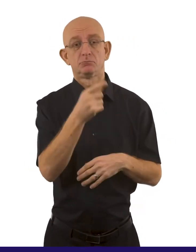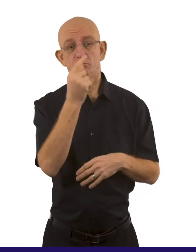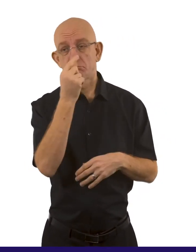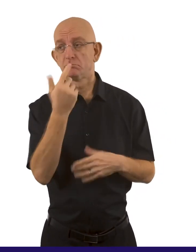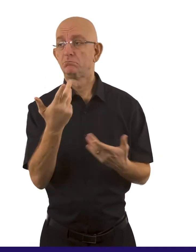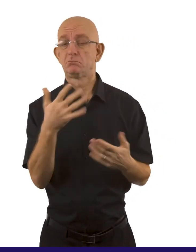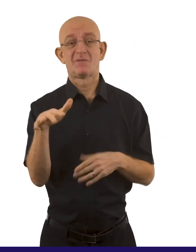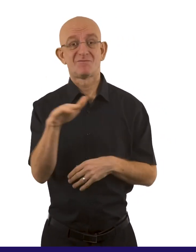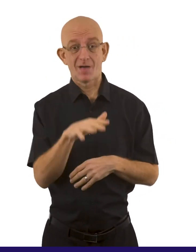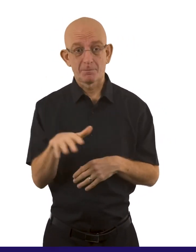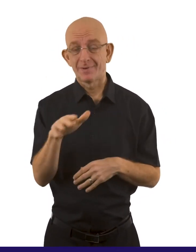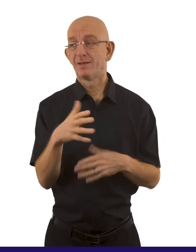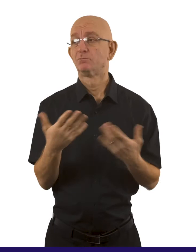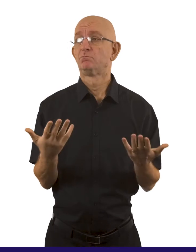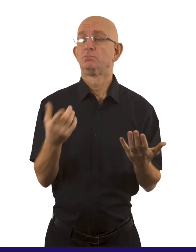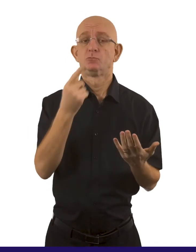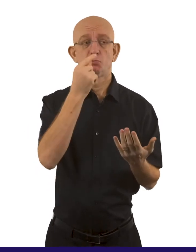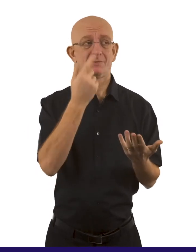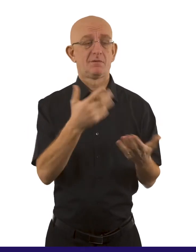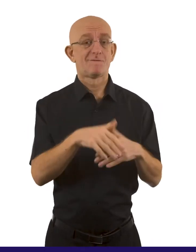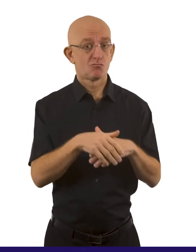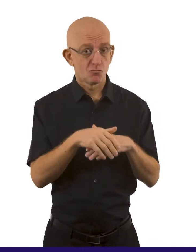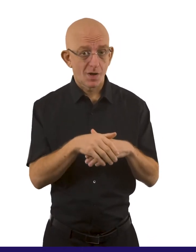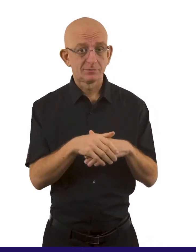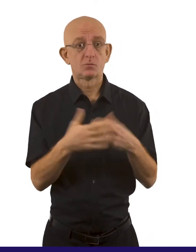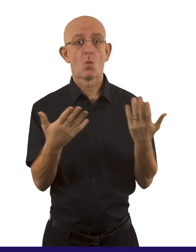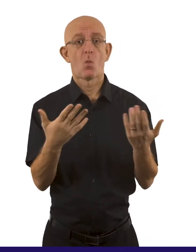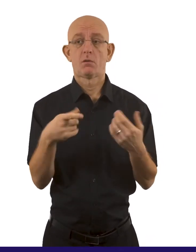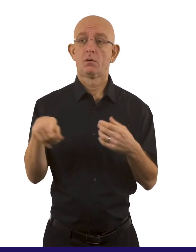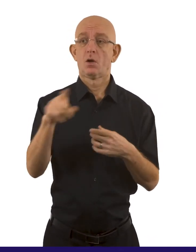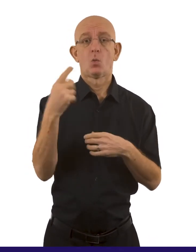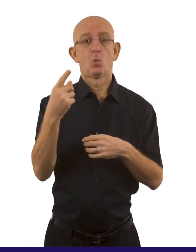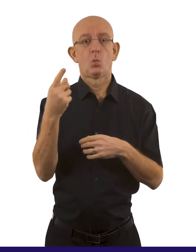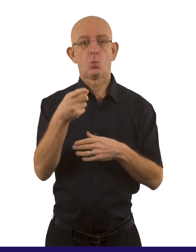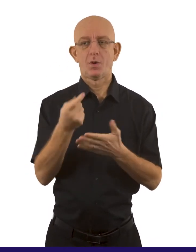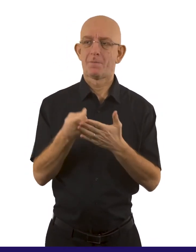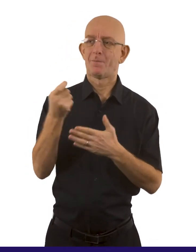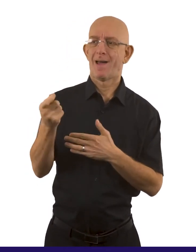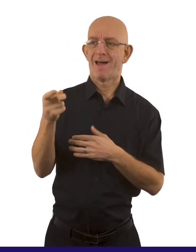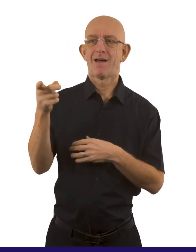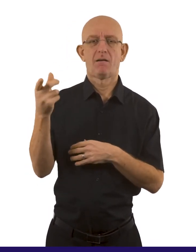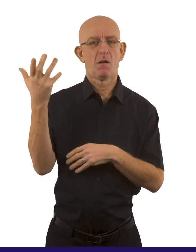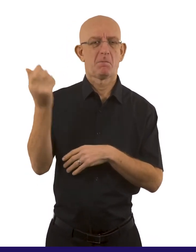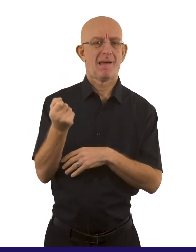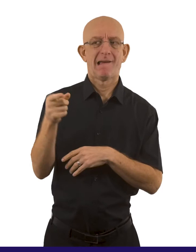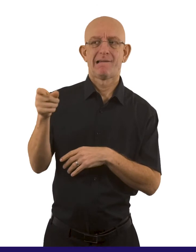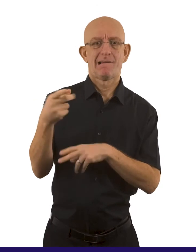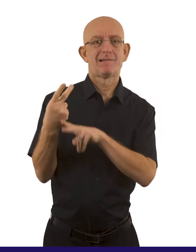This could include family, friends, paid carers, professionals, service workers, or